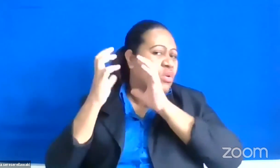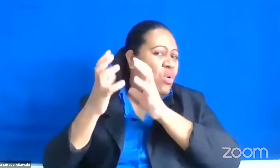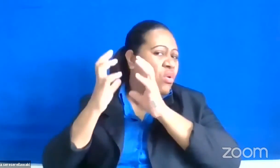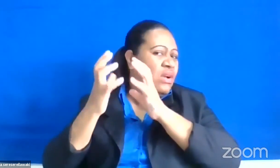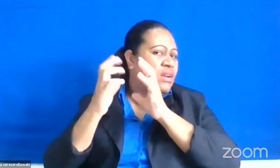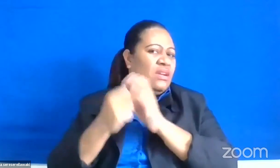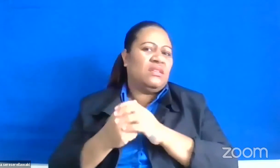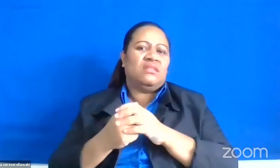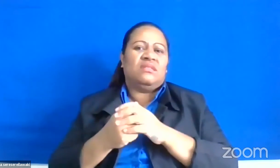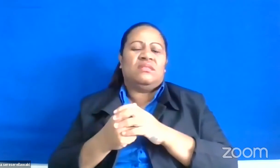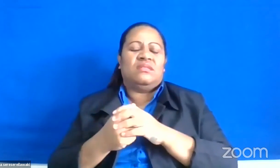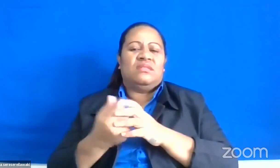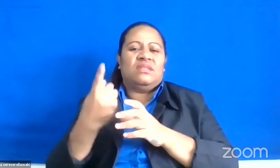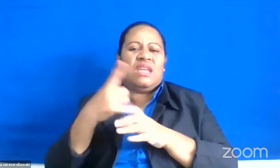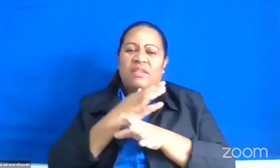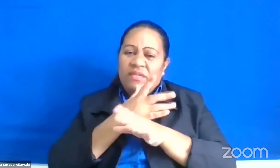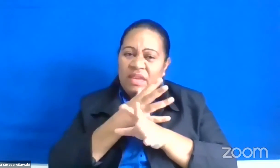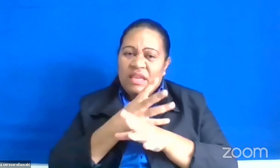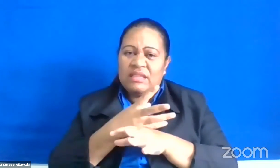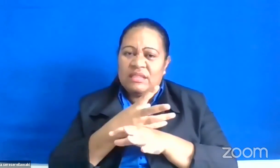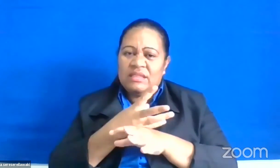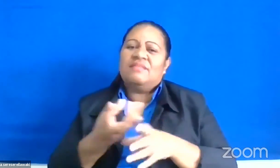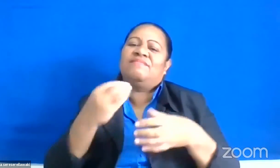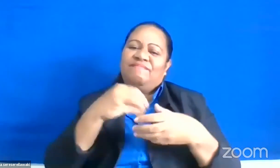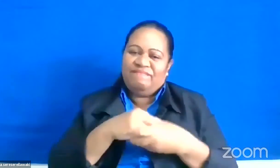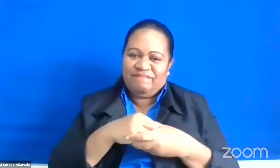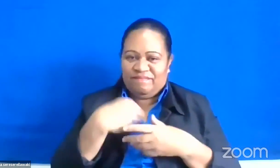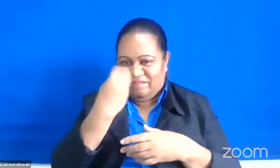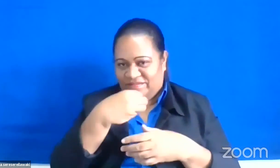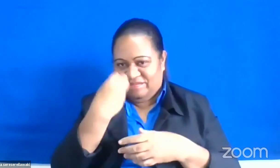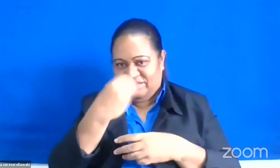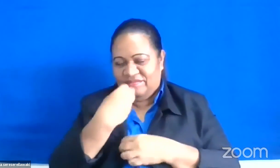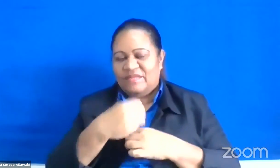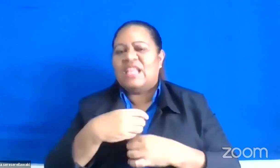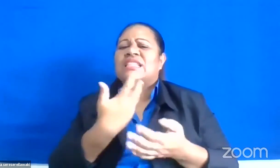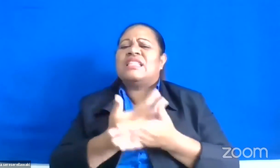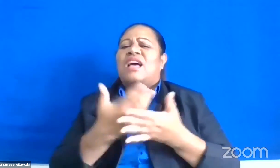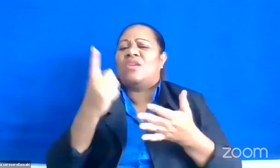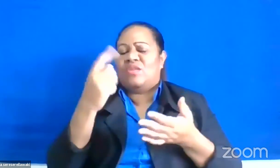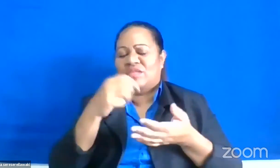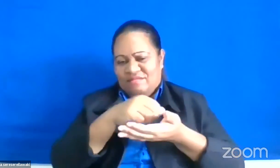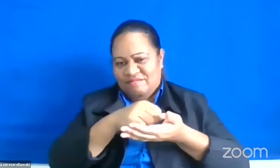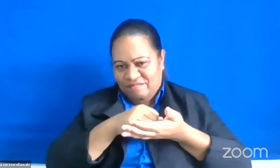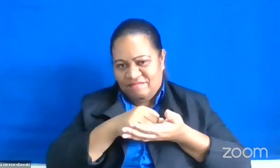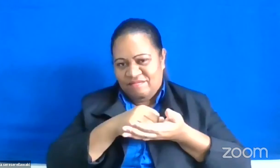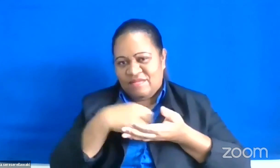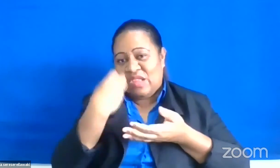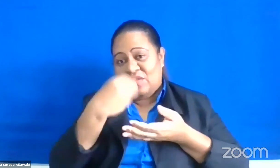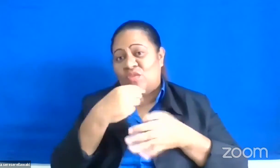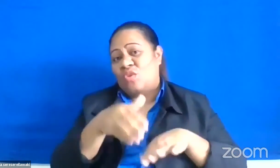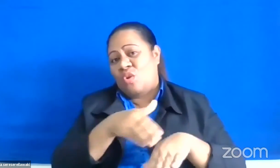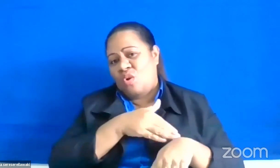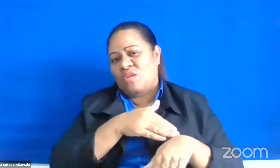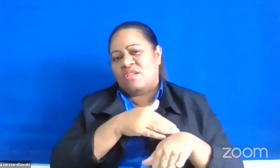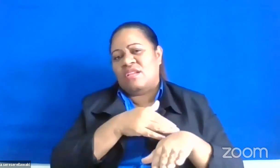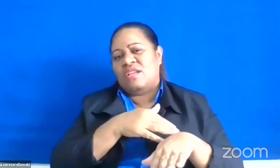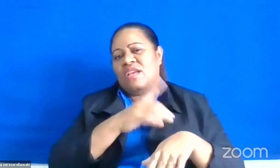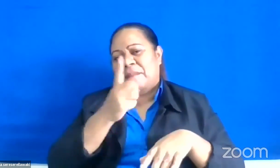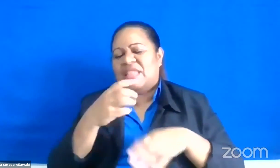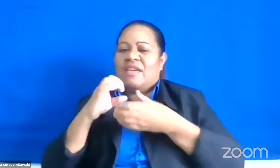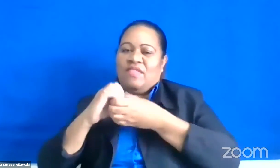their diet and yes they have uh food preservation um strategies uh to preserve this food for for